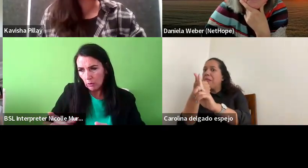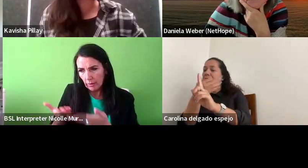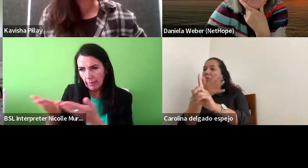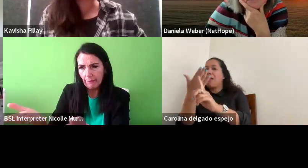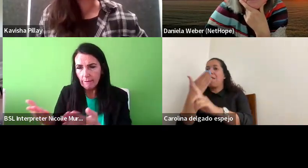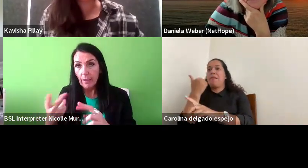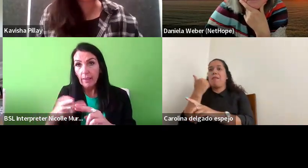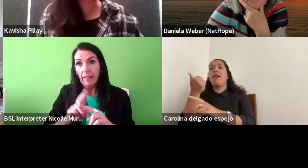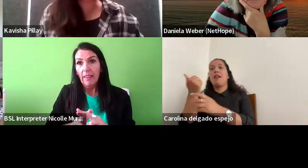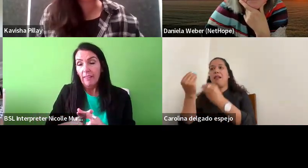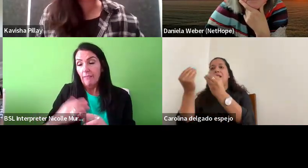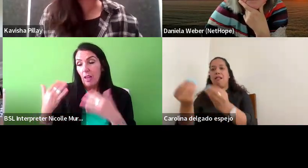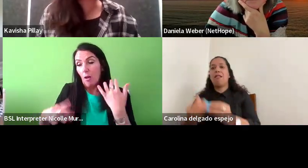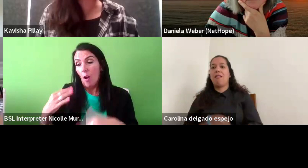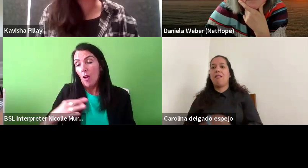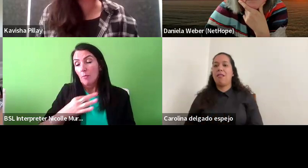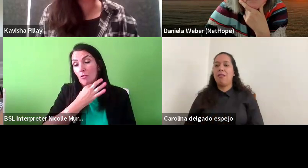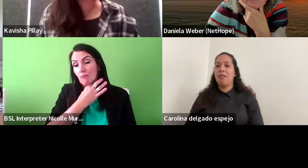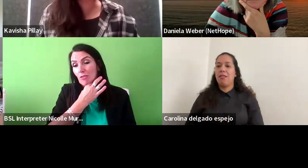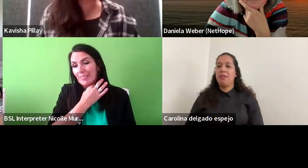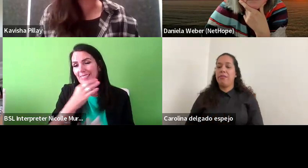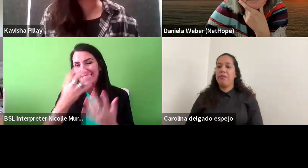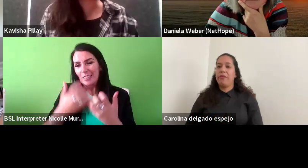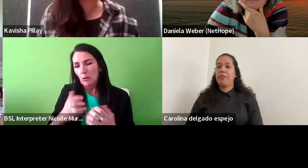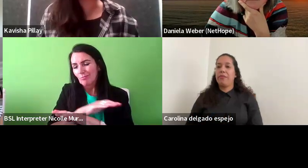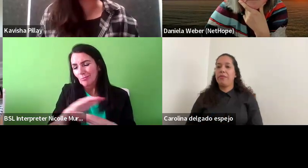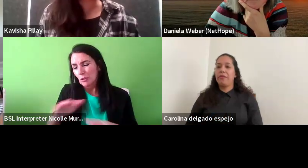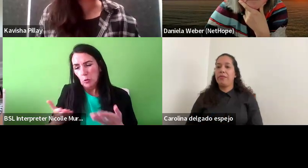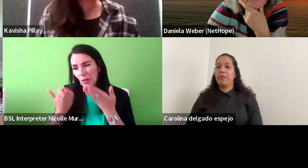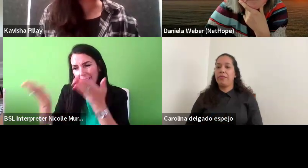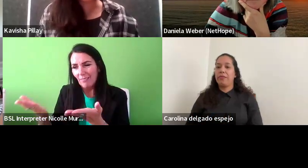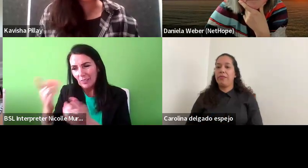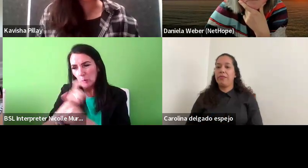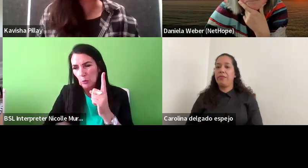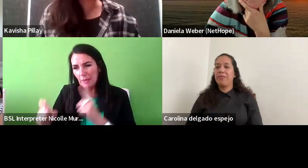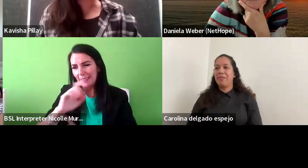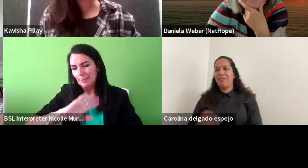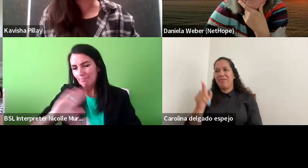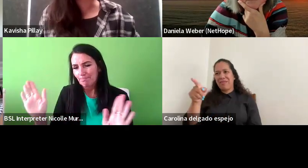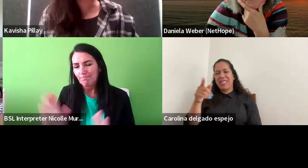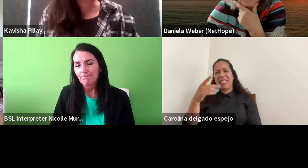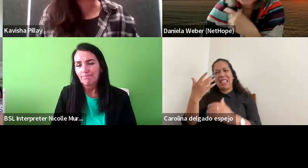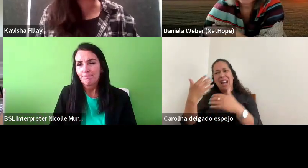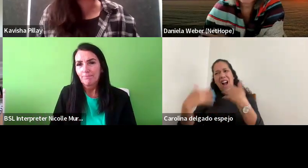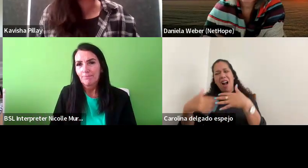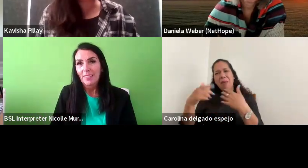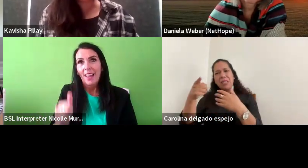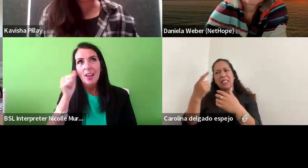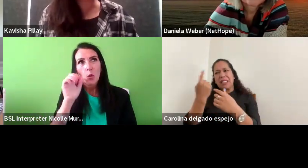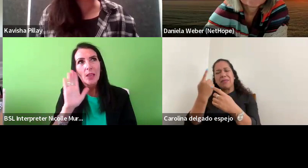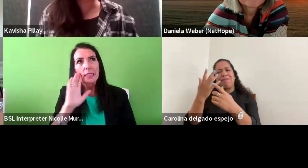this net good for humanity, then that technology should not be available for human consumption. But and I know that sounds a